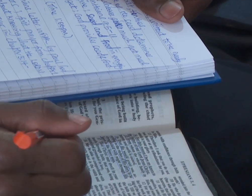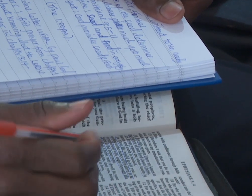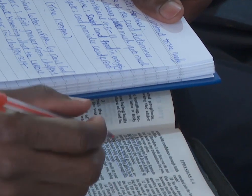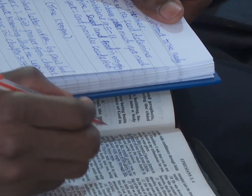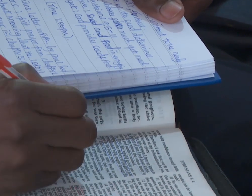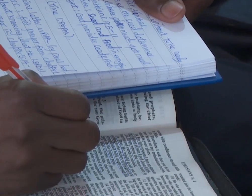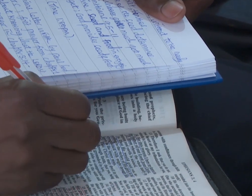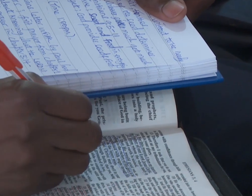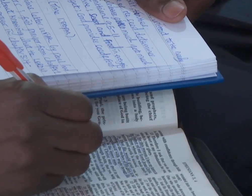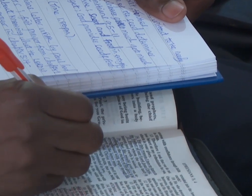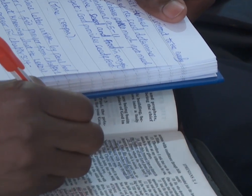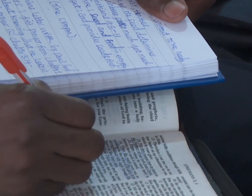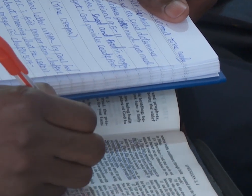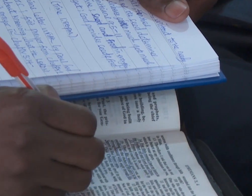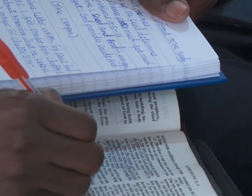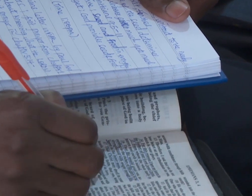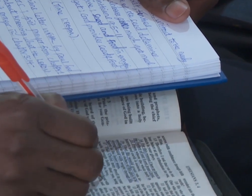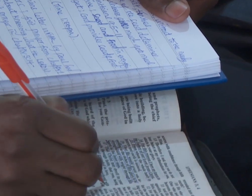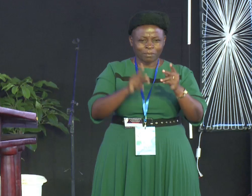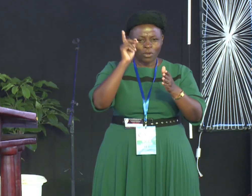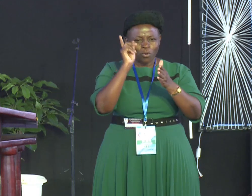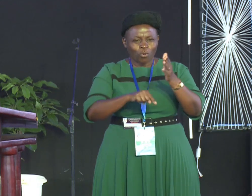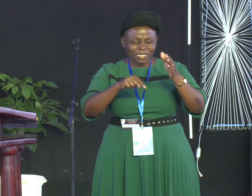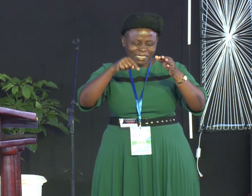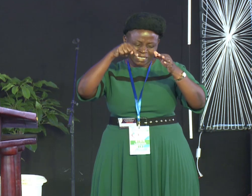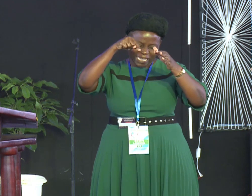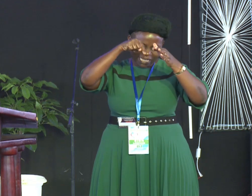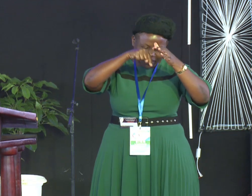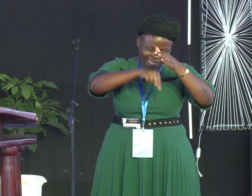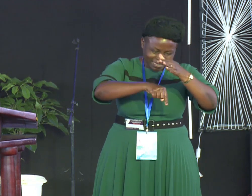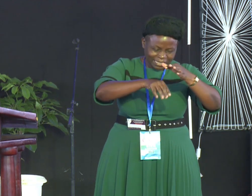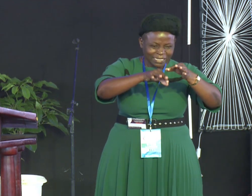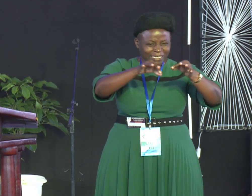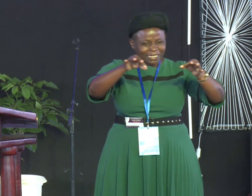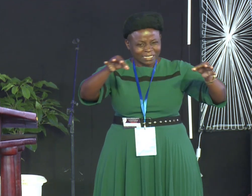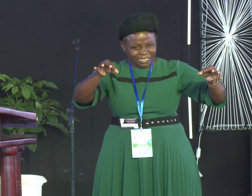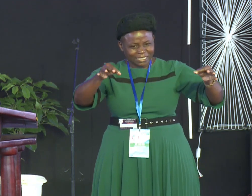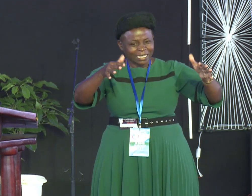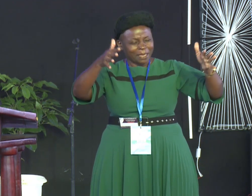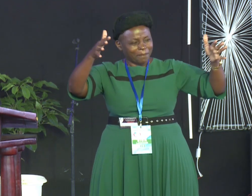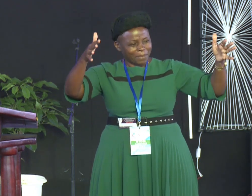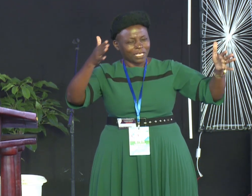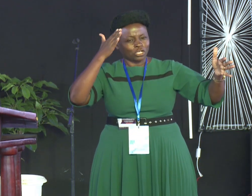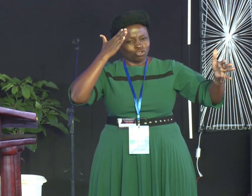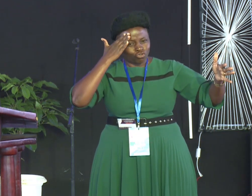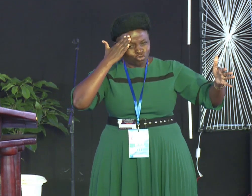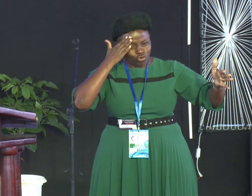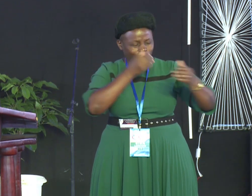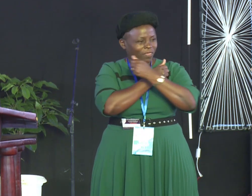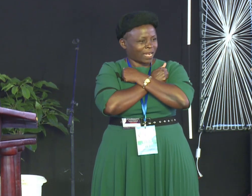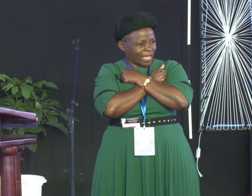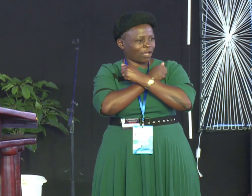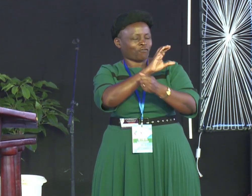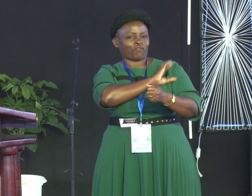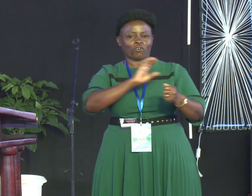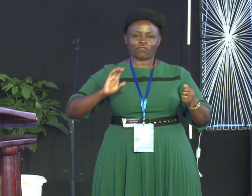saints what is the width and length and depth and height, to know the love of Christ which surpasses knowledge, that you may be filled with